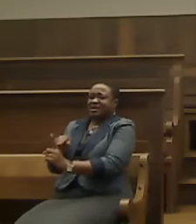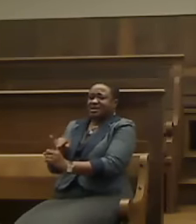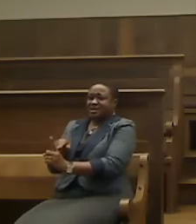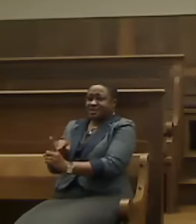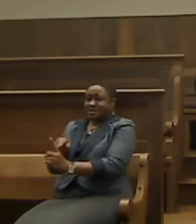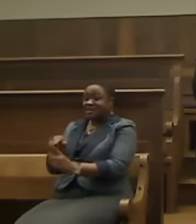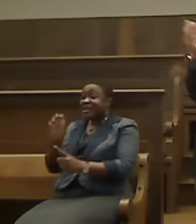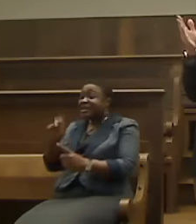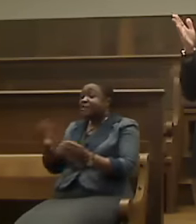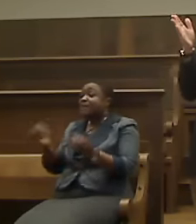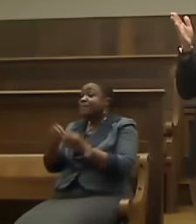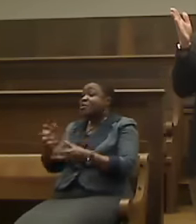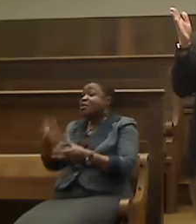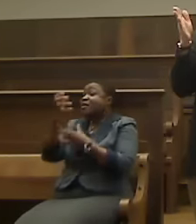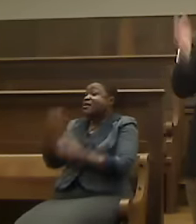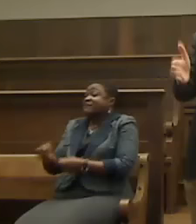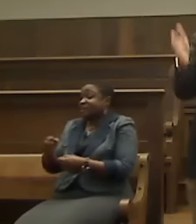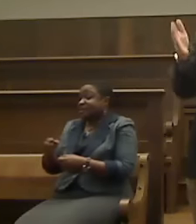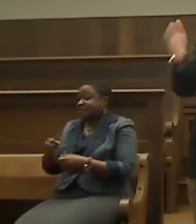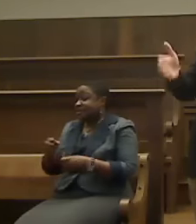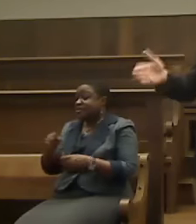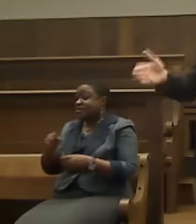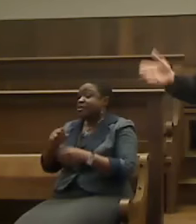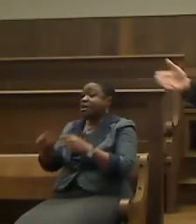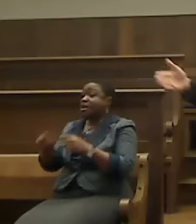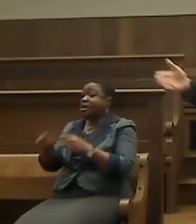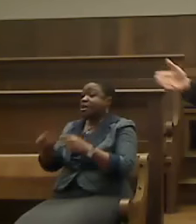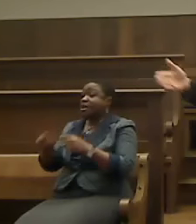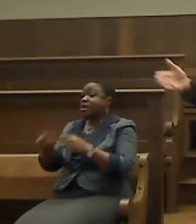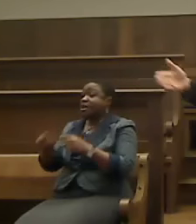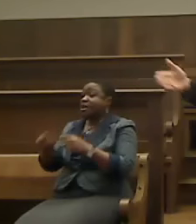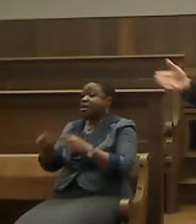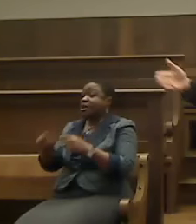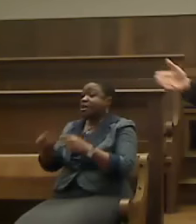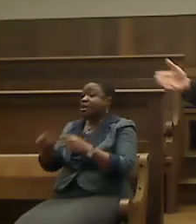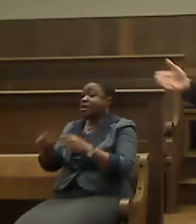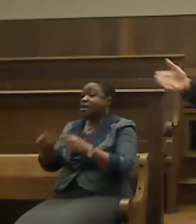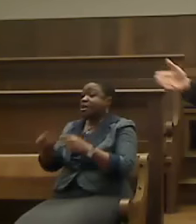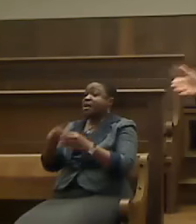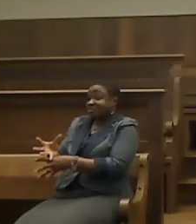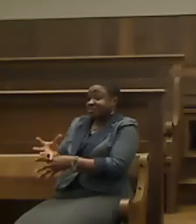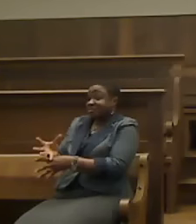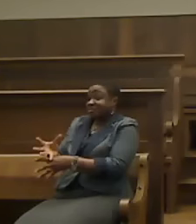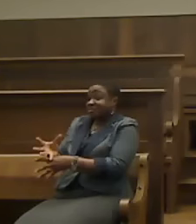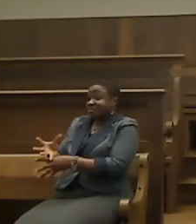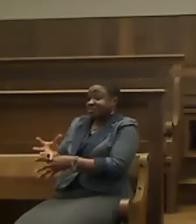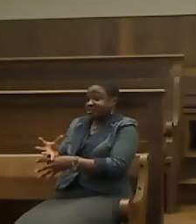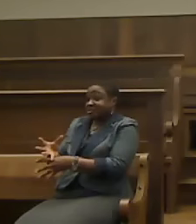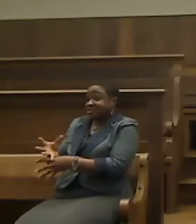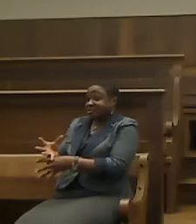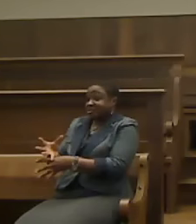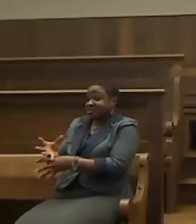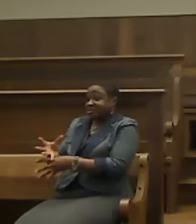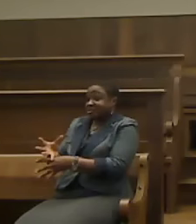confident than I am about when the GMOs are the cause, because they get to test it on their patients. They get